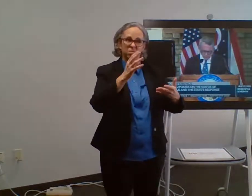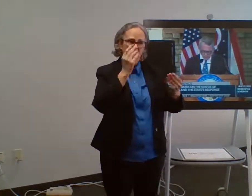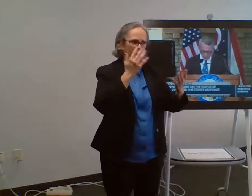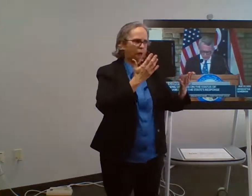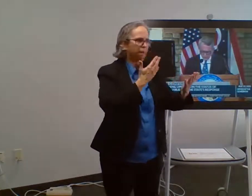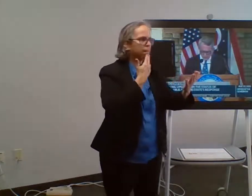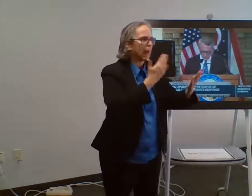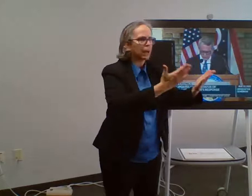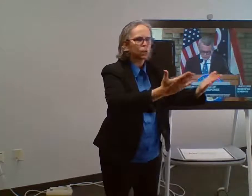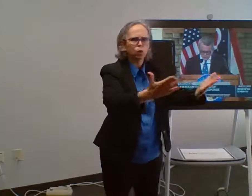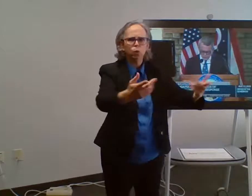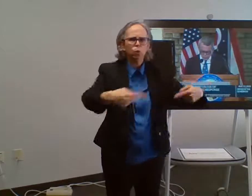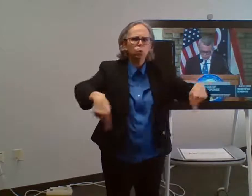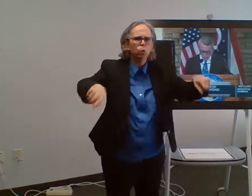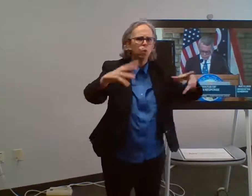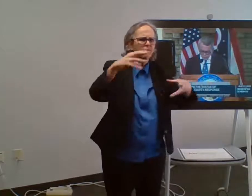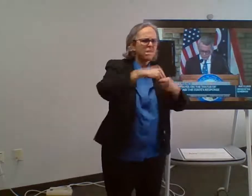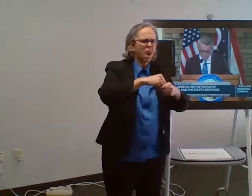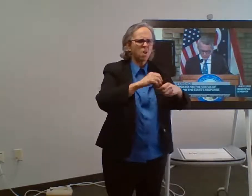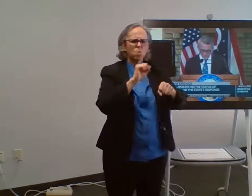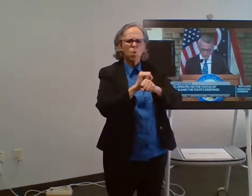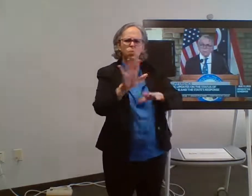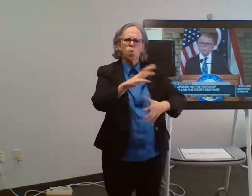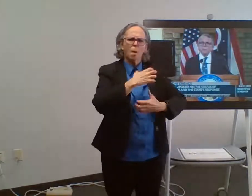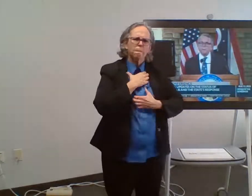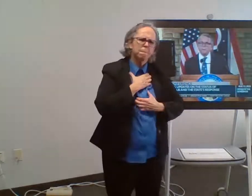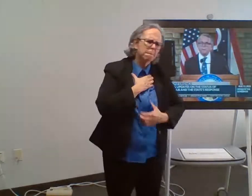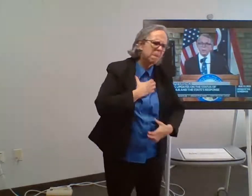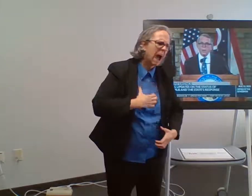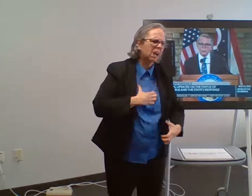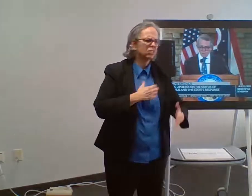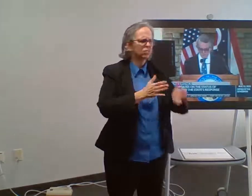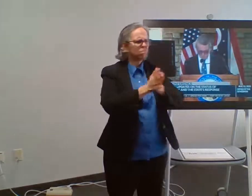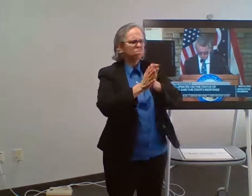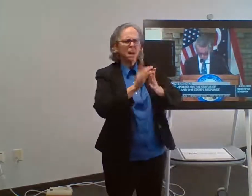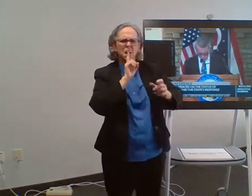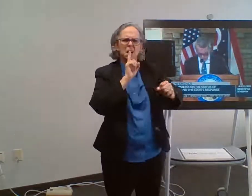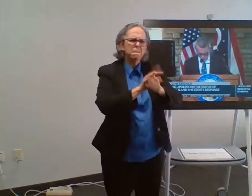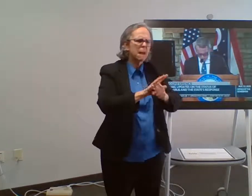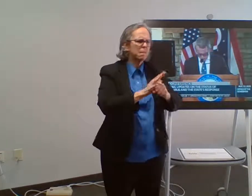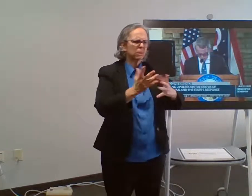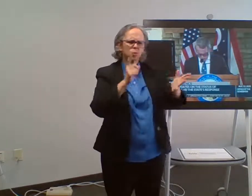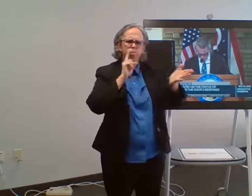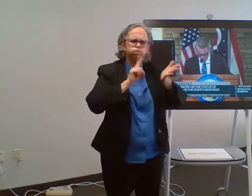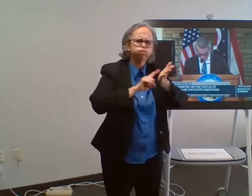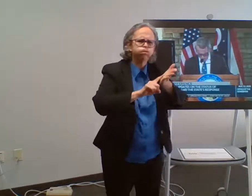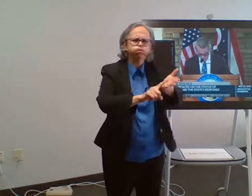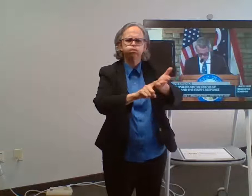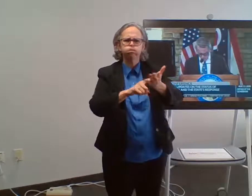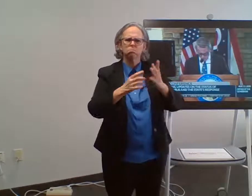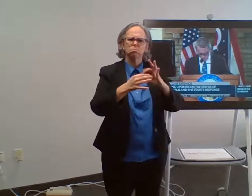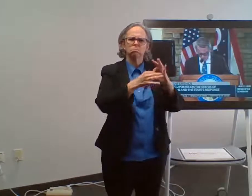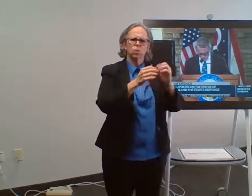on the health disparities just proportionately affecting people of color in Ohio.